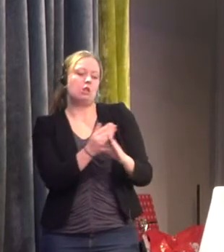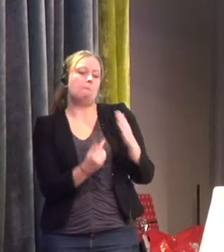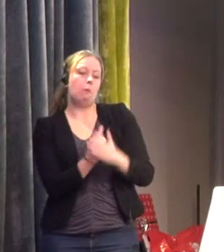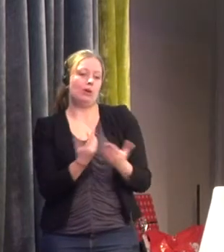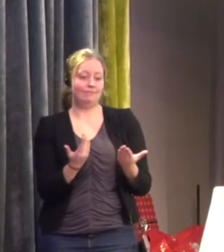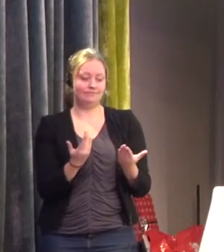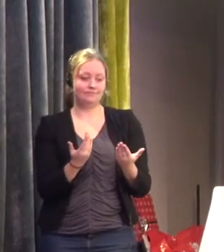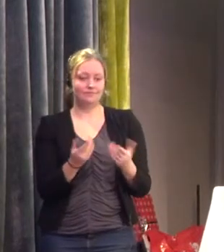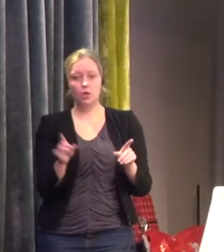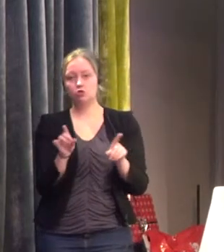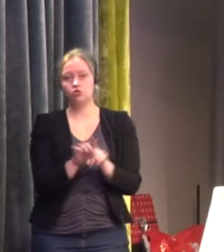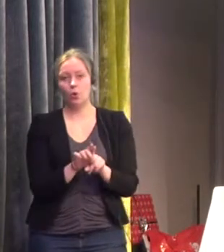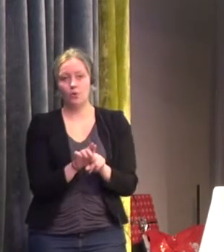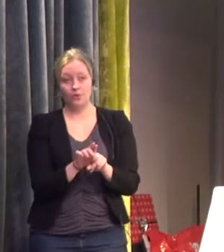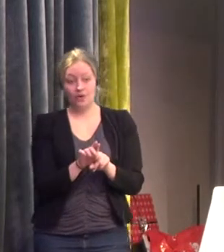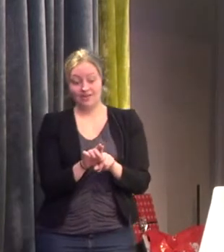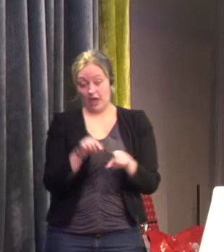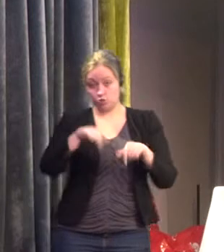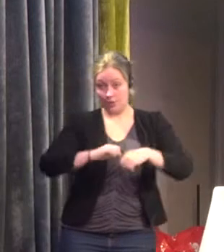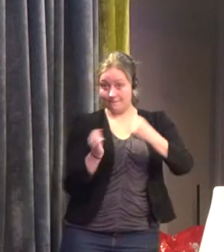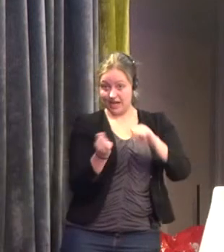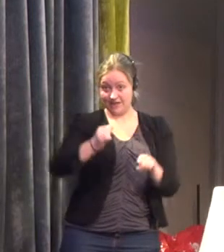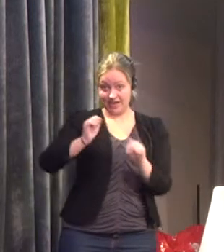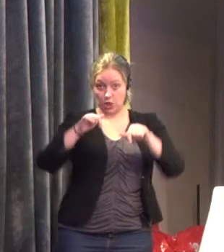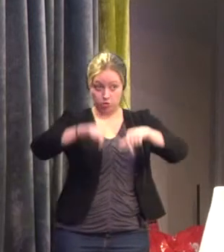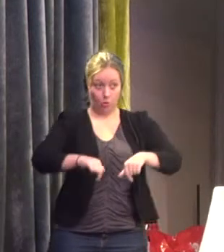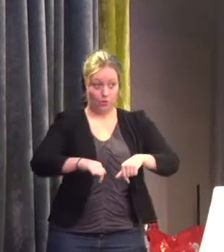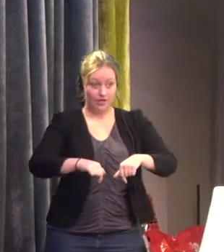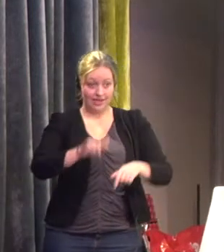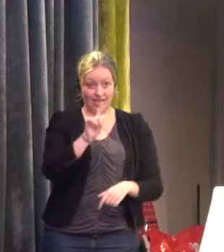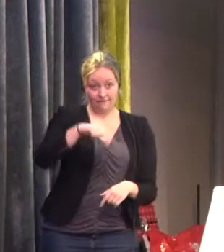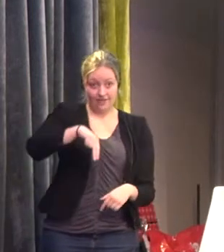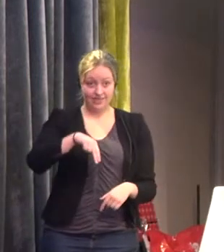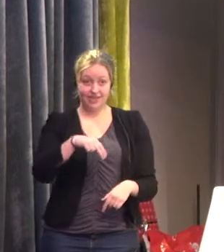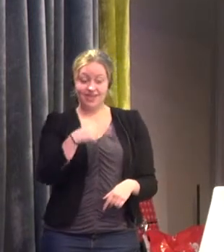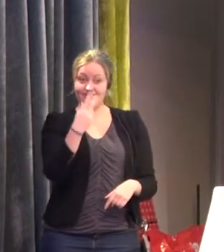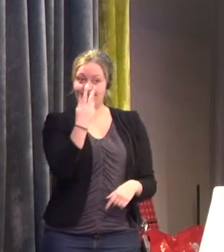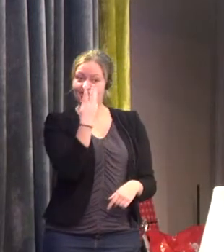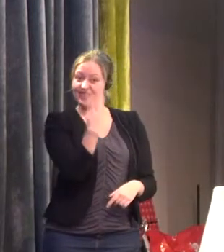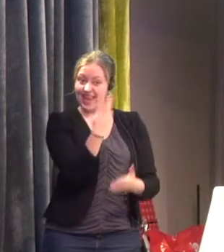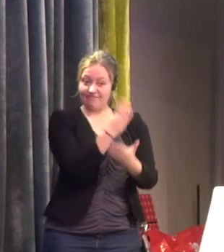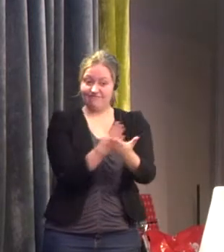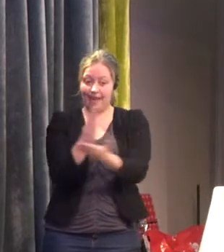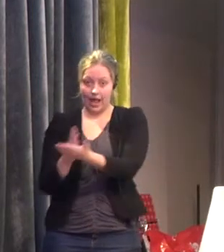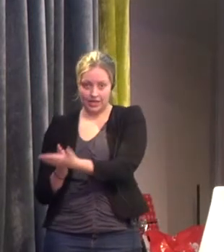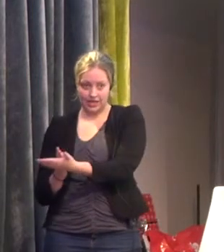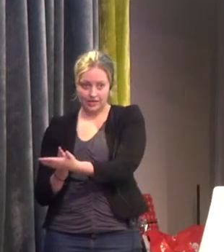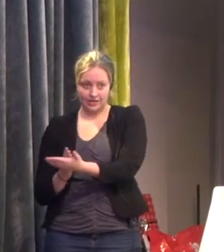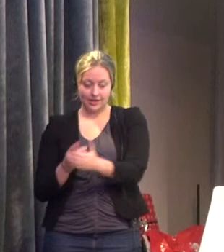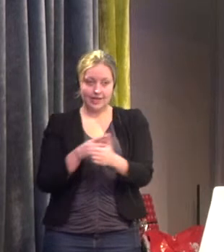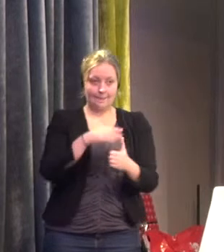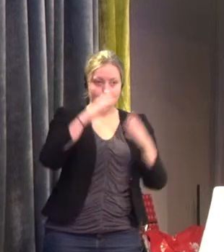And so there was a movement at the United Nations. There was 3 prongs to it. There was the political movement. The government of Mexico was the heavy lifter.